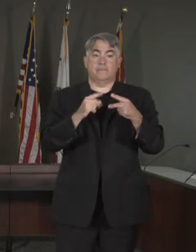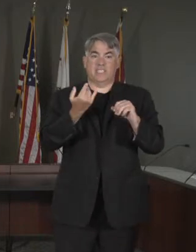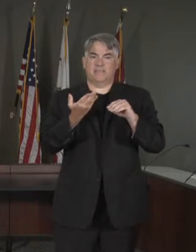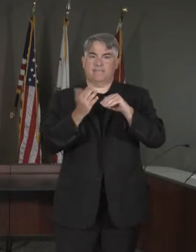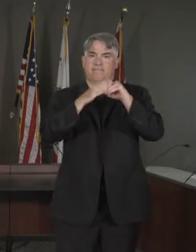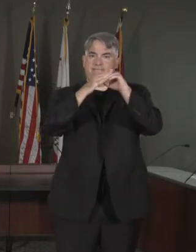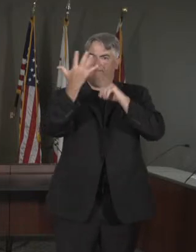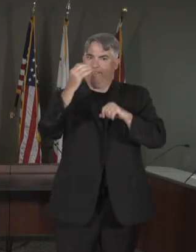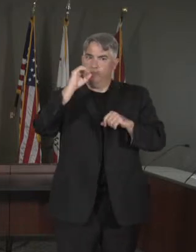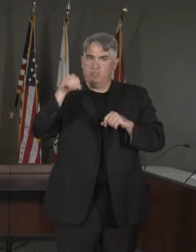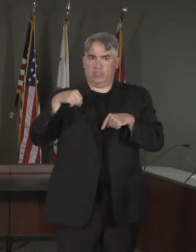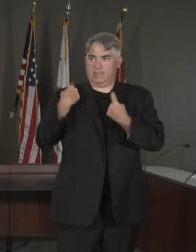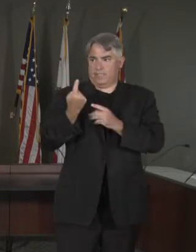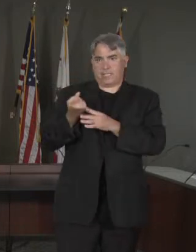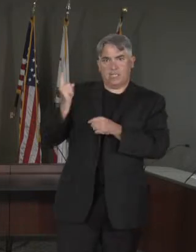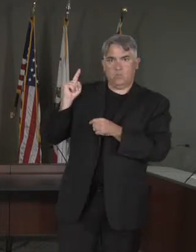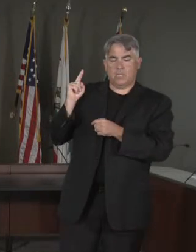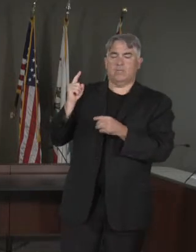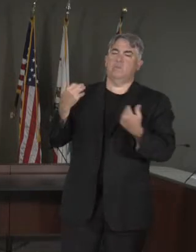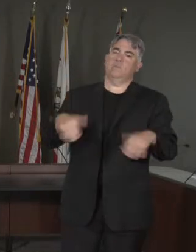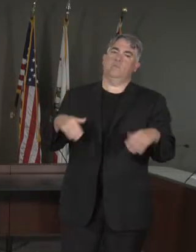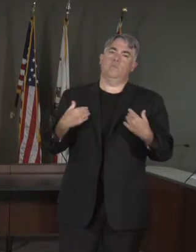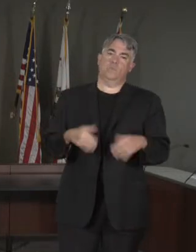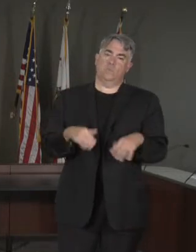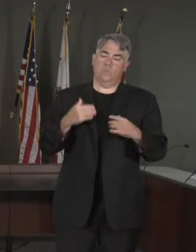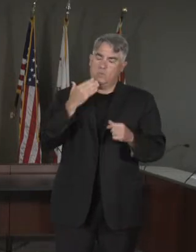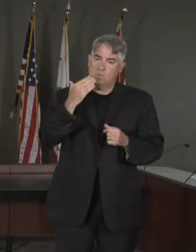our intervention efforts are absolutely working.